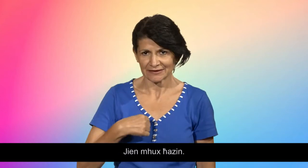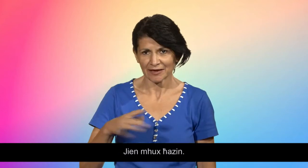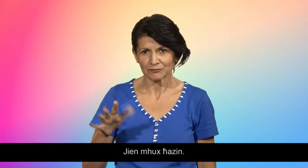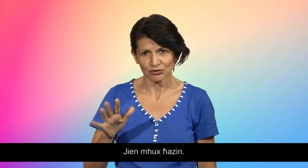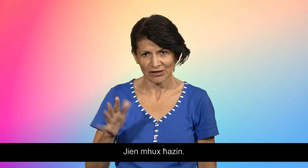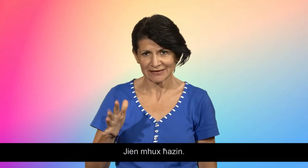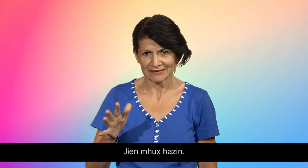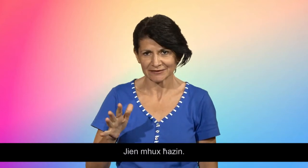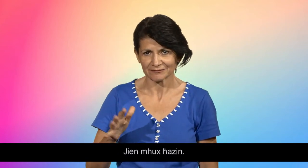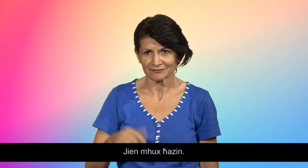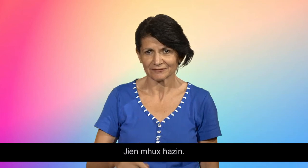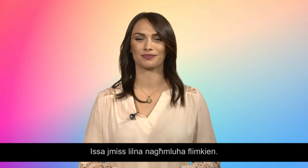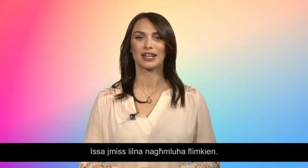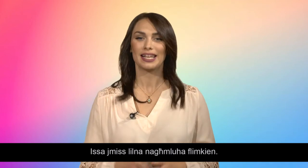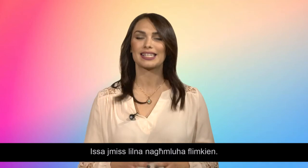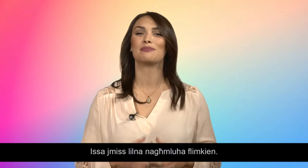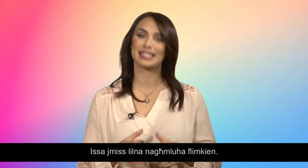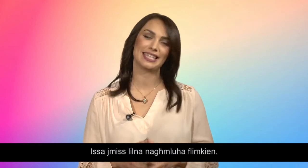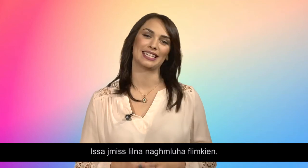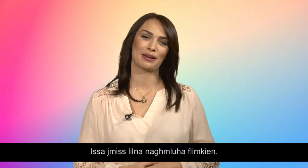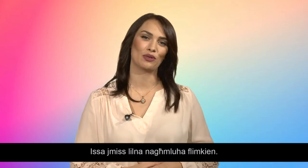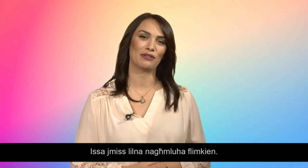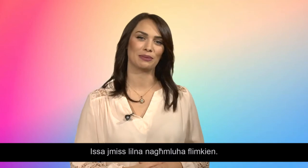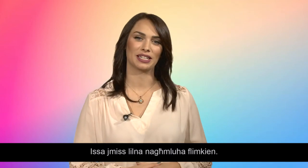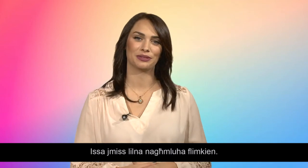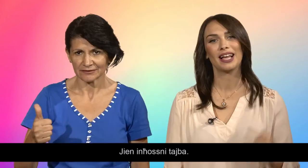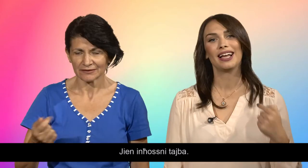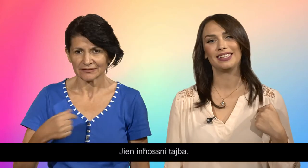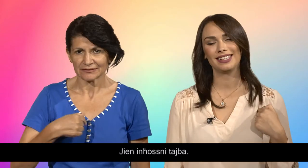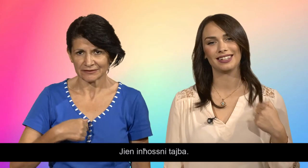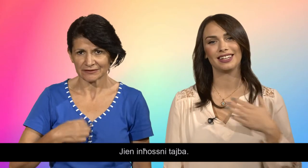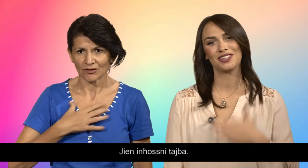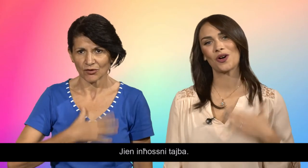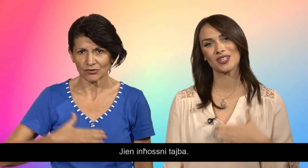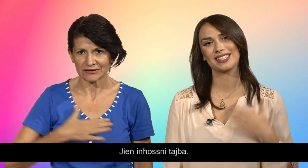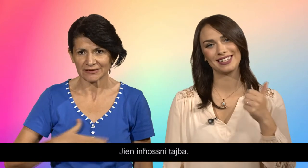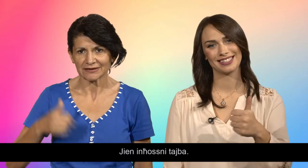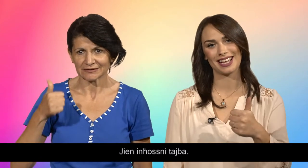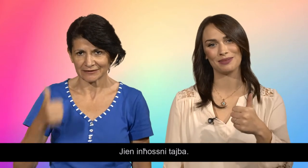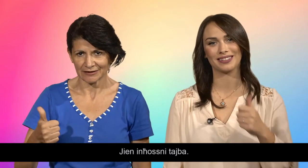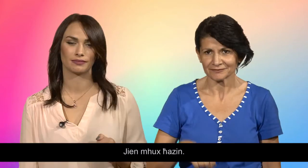Jien mhux ħażin. Issa jmislilna nagħmluha flimkien. Jien inħossni tajba.